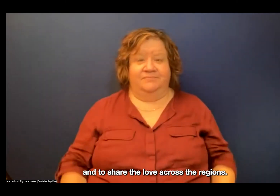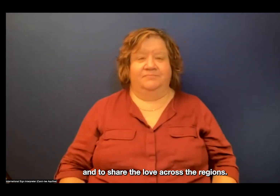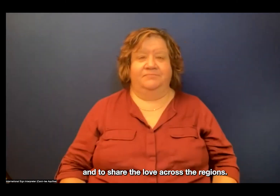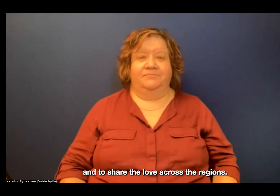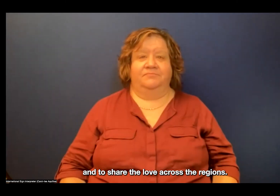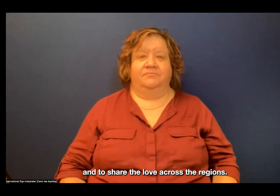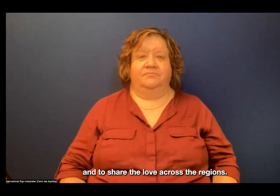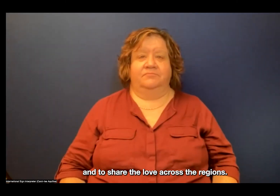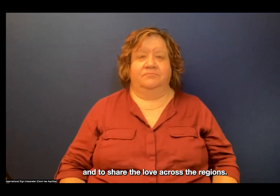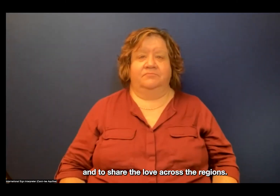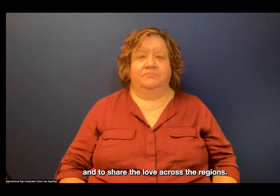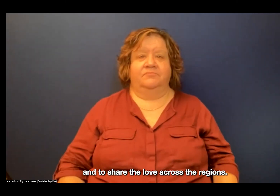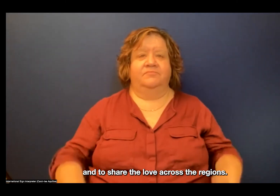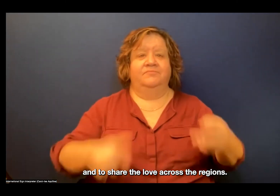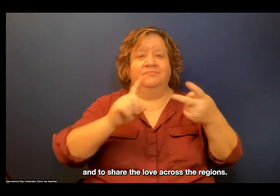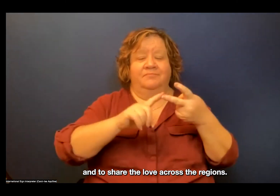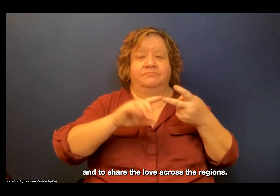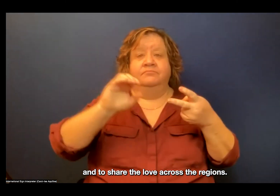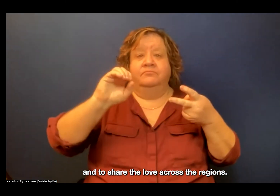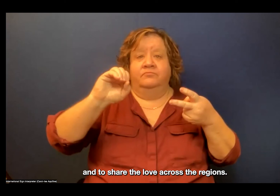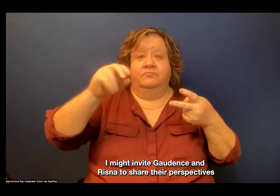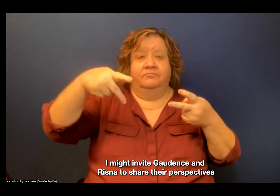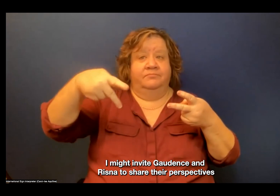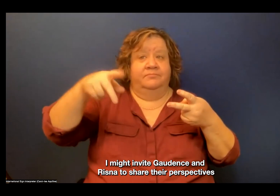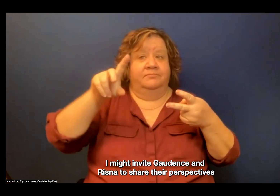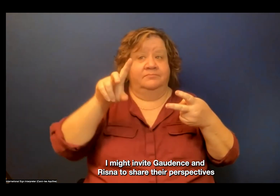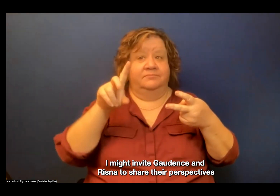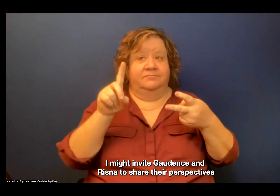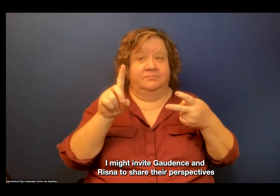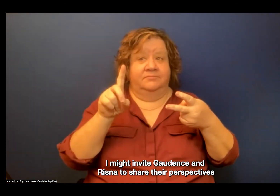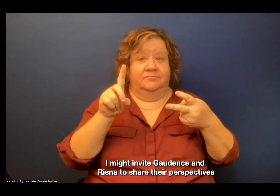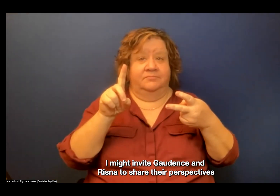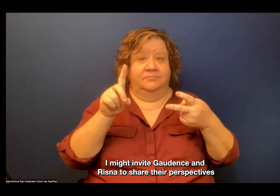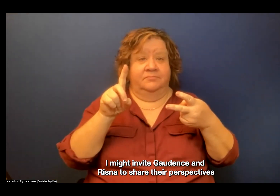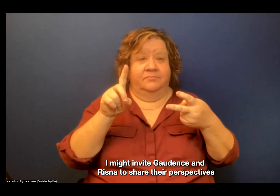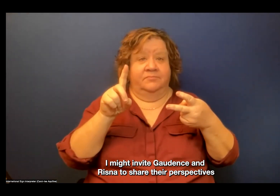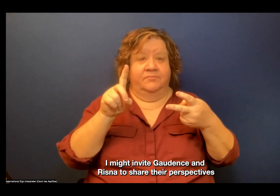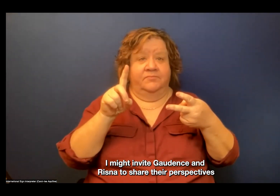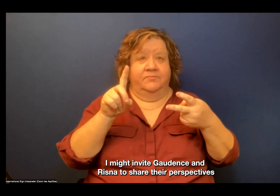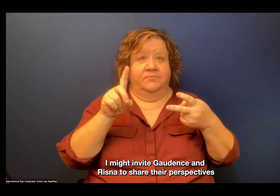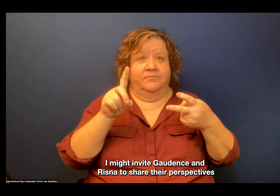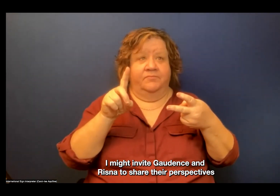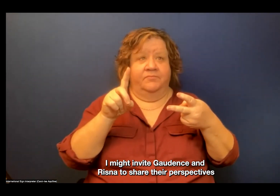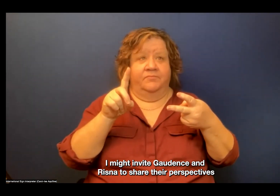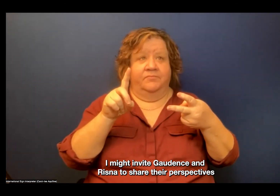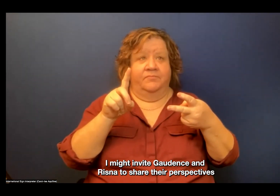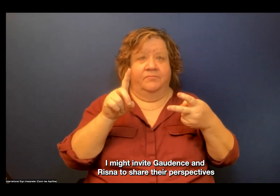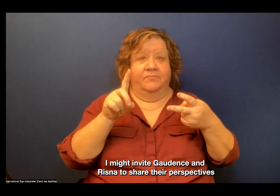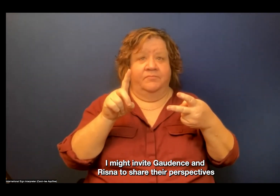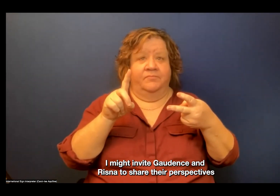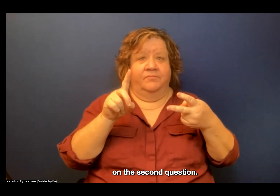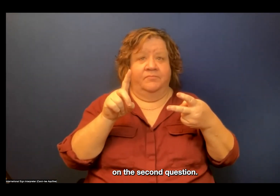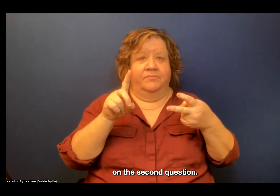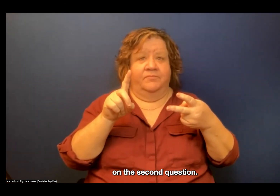OPDs. And to share the love across the regions, I might invite Gaudence and also Rishna